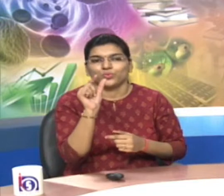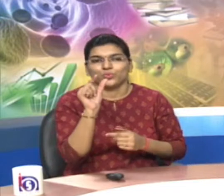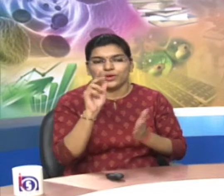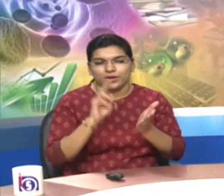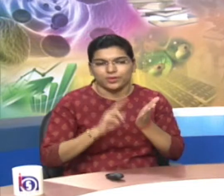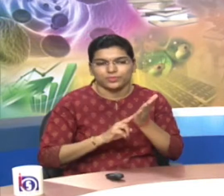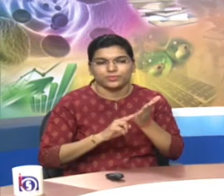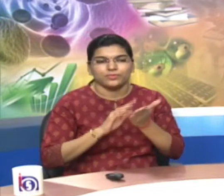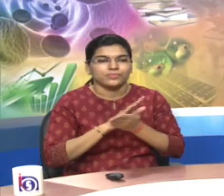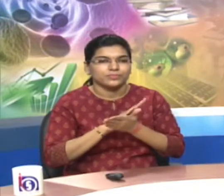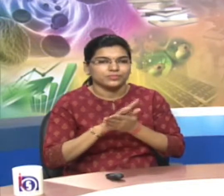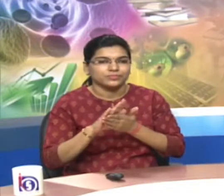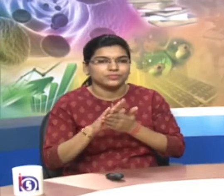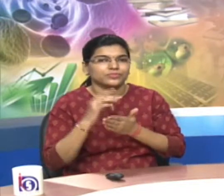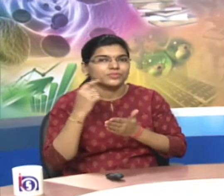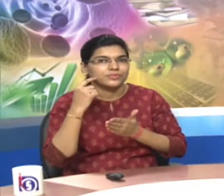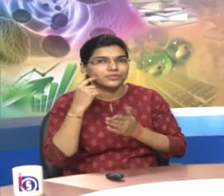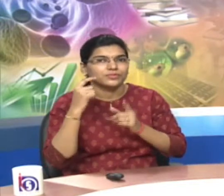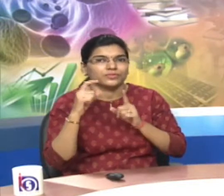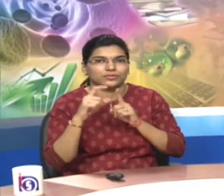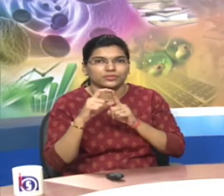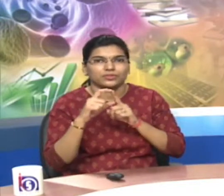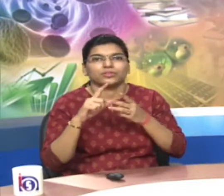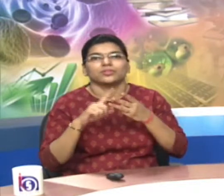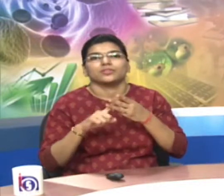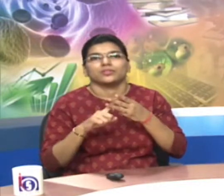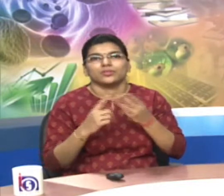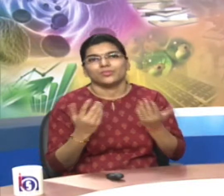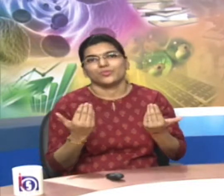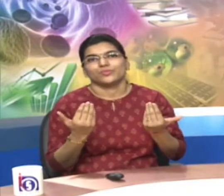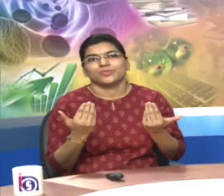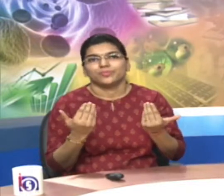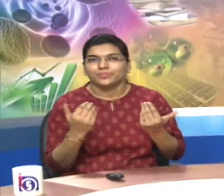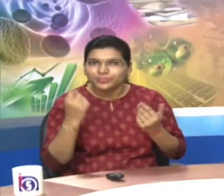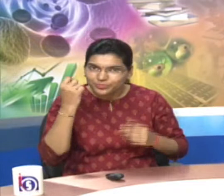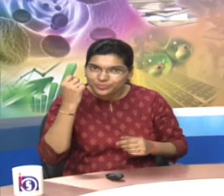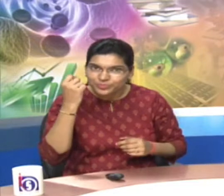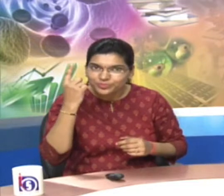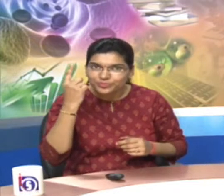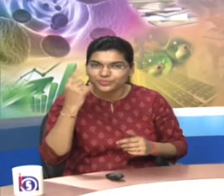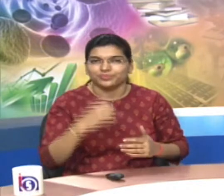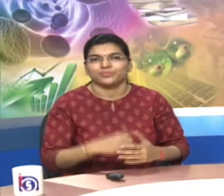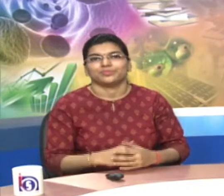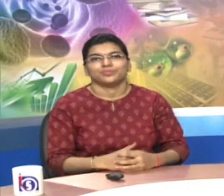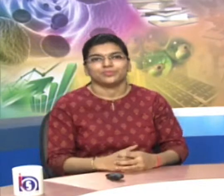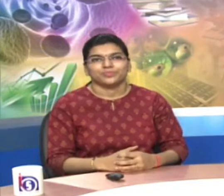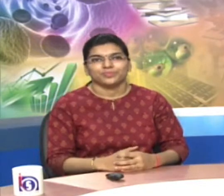can hide and unhide both as per our need.